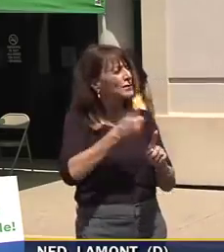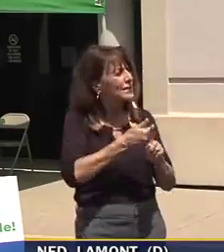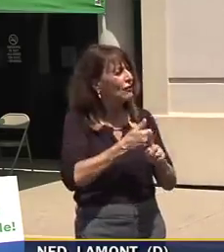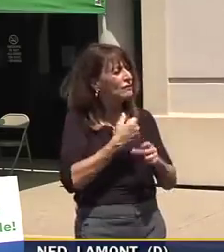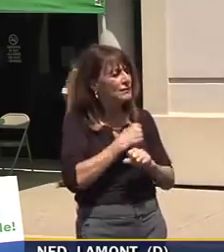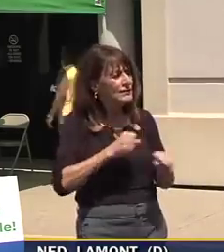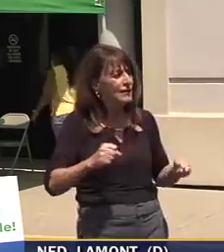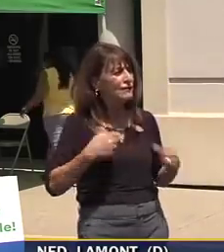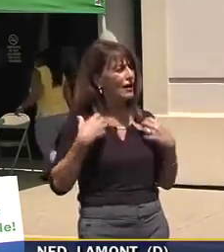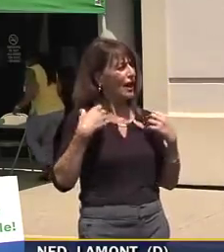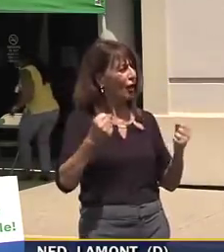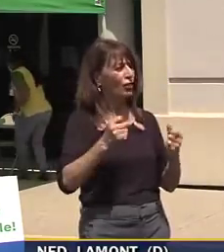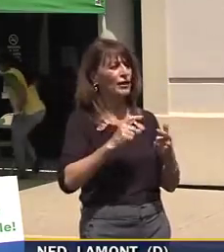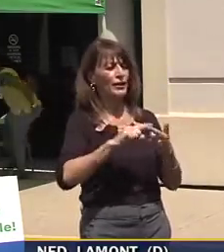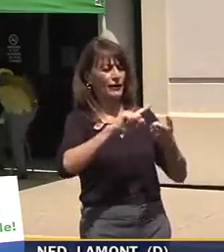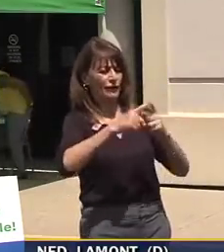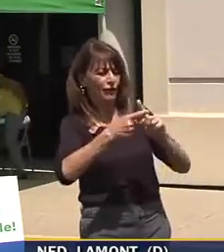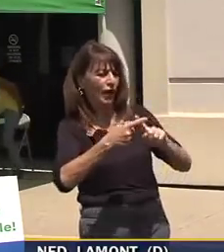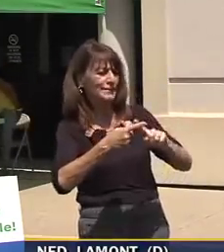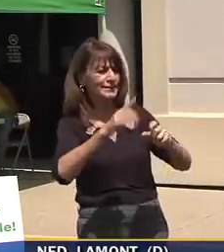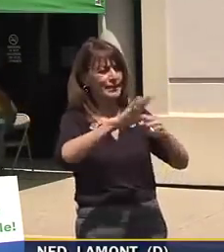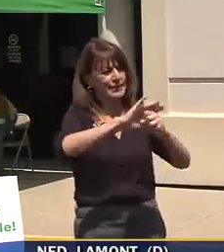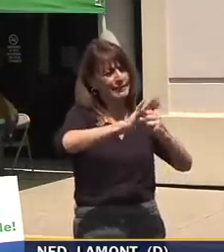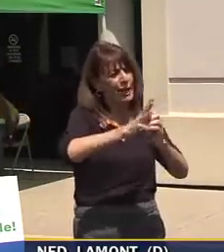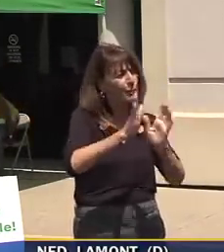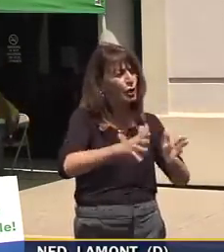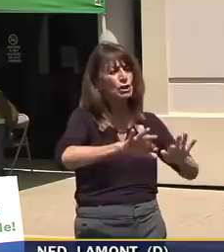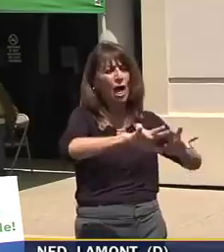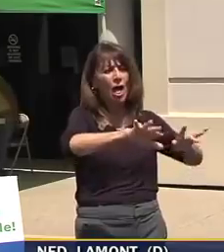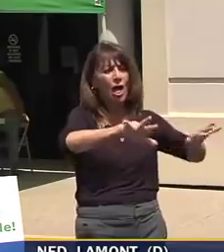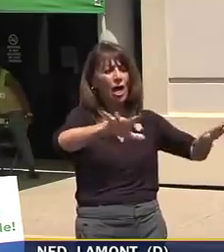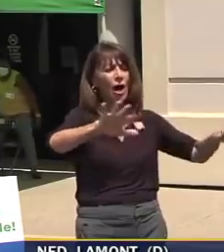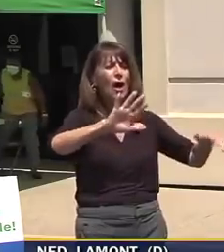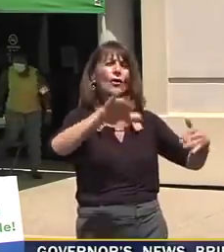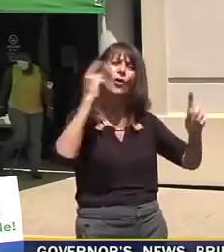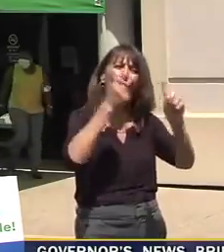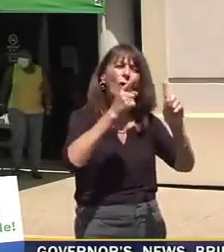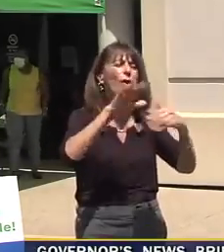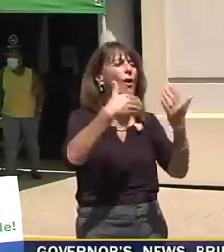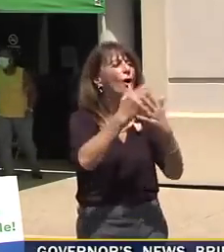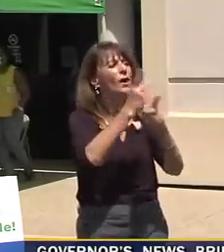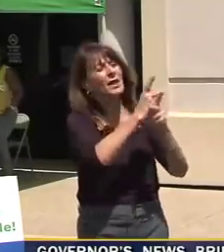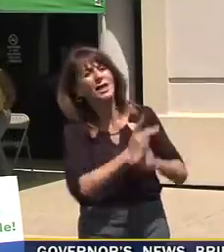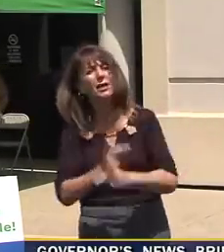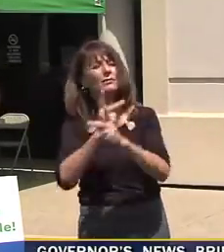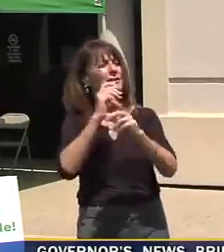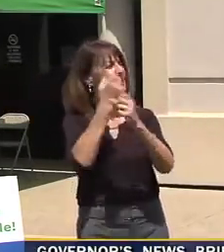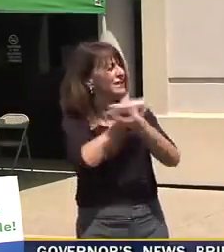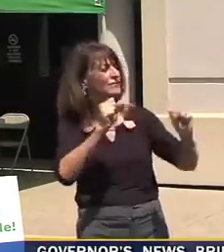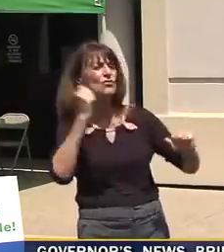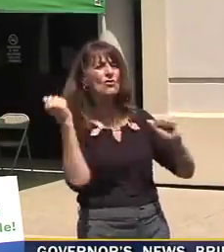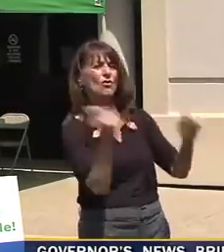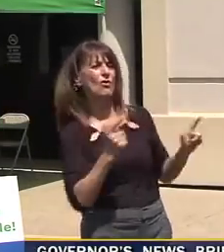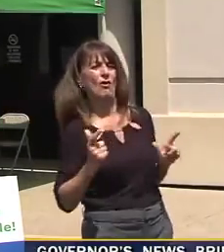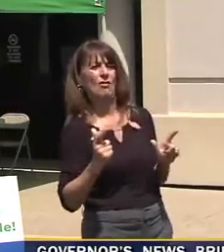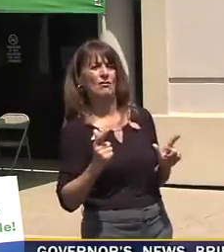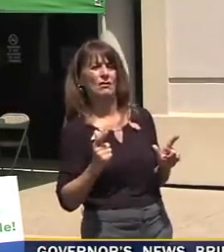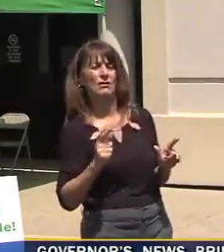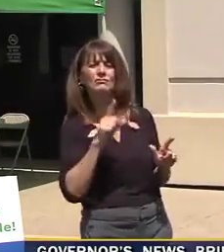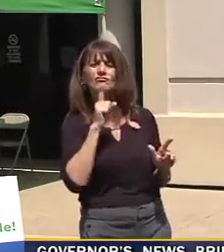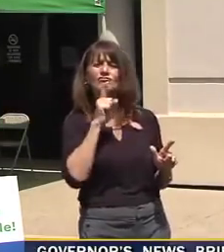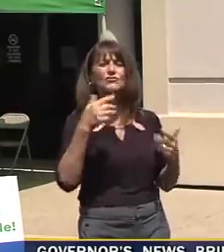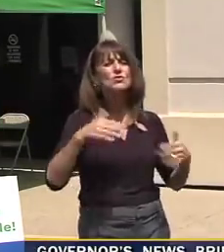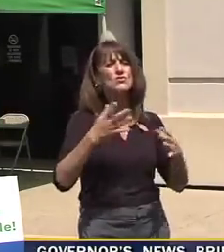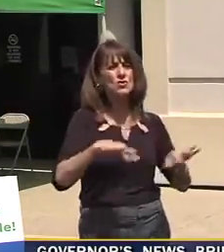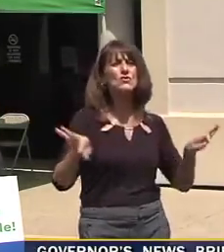safe, and if you do test positive, we can keep them all safe going forward. So it's so important what we got to do.